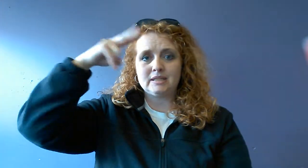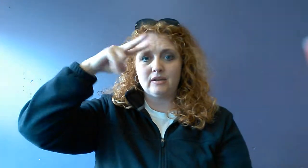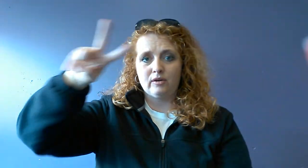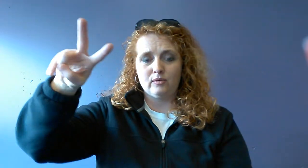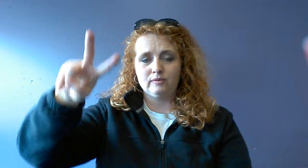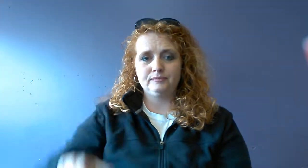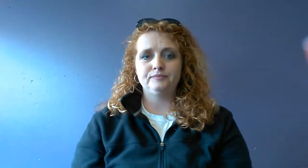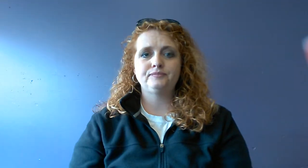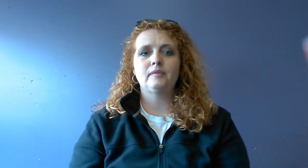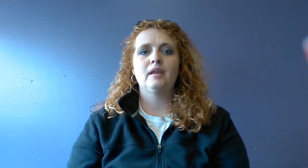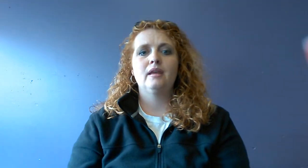Mexico.